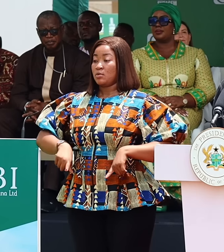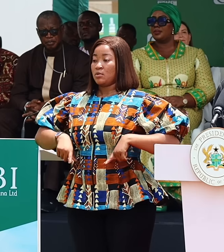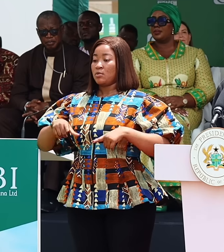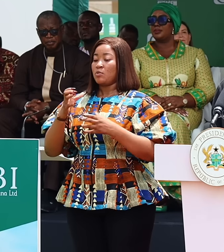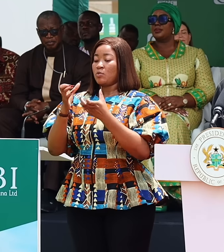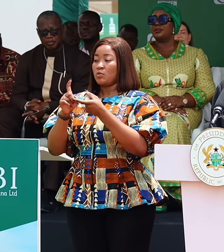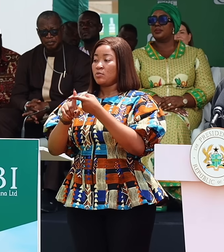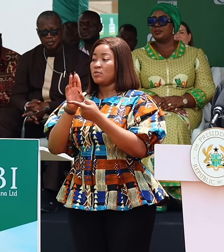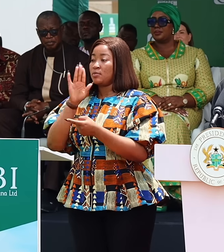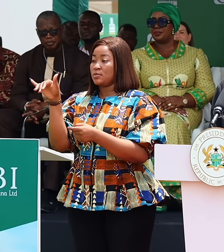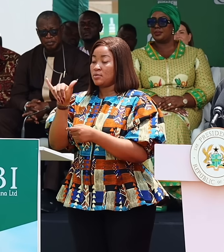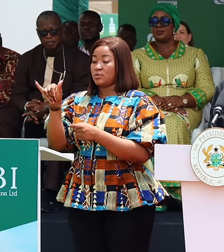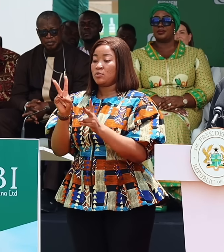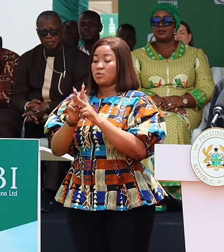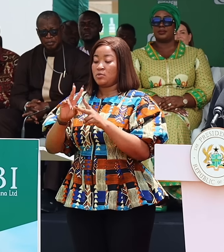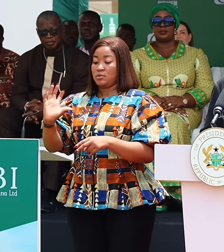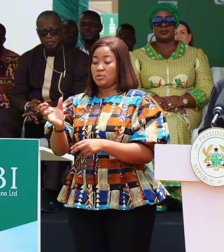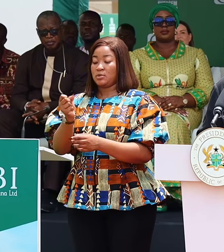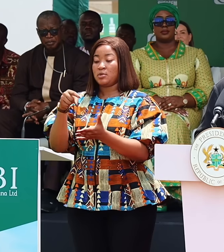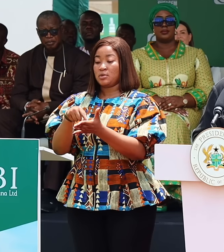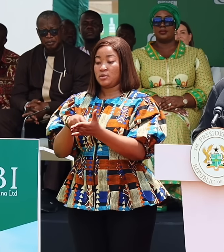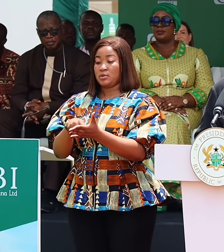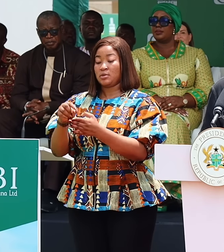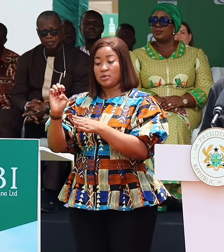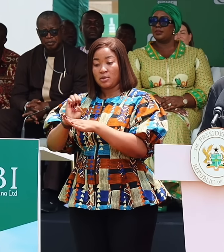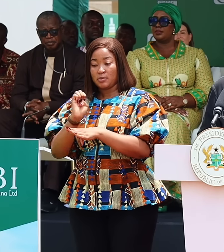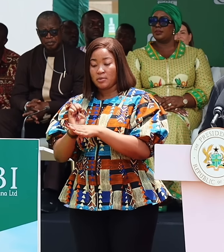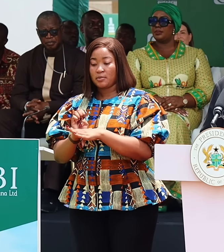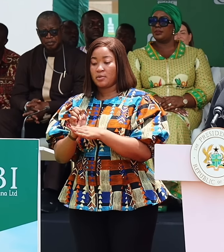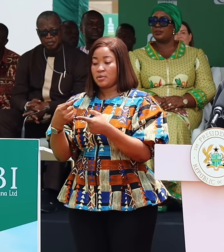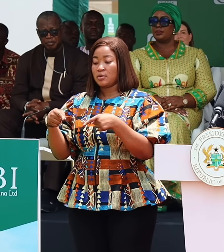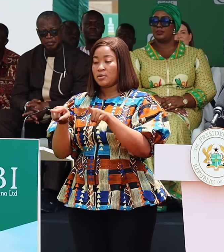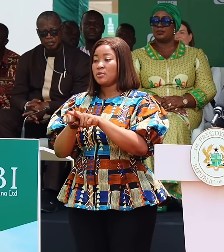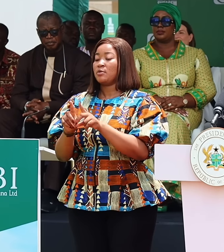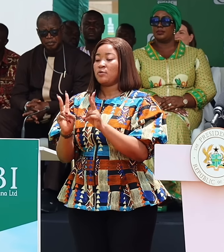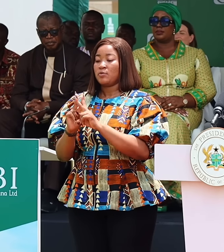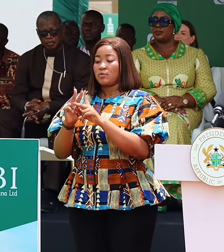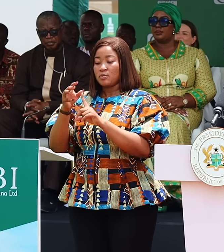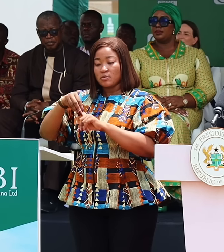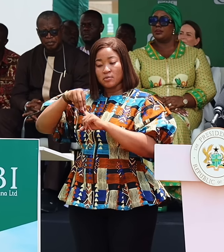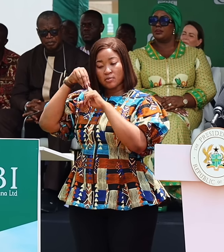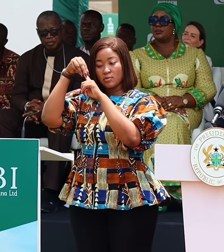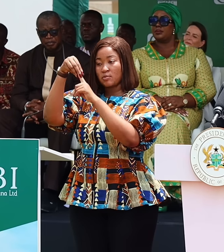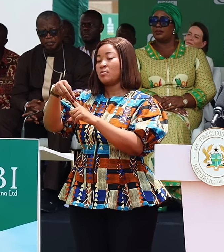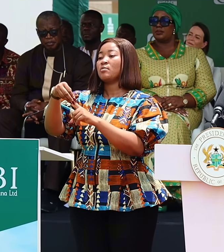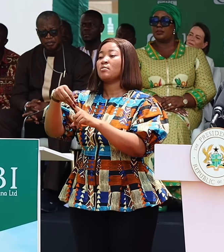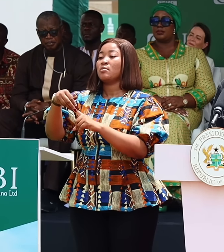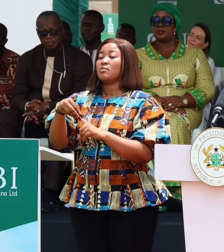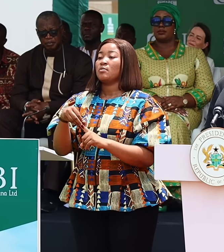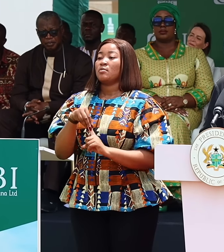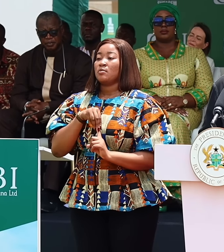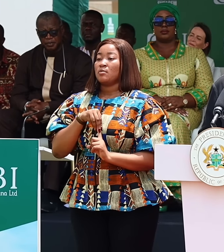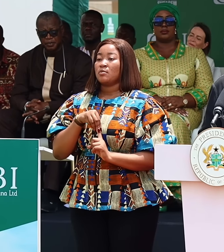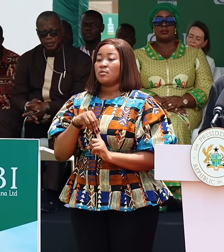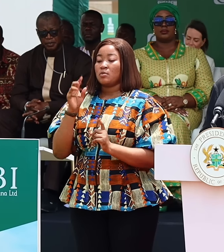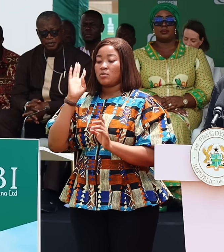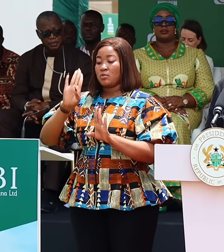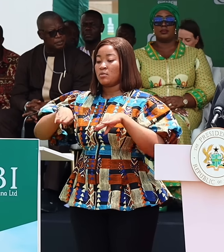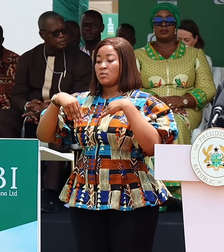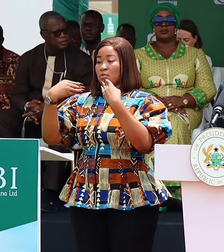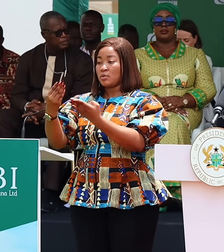your place. And so take this employment as a very precious asset. It will